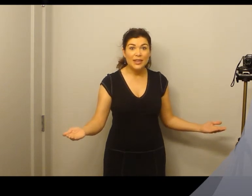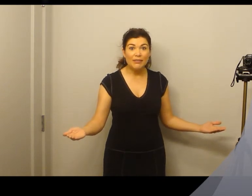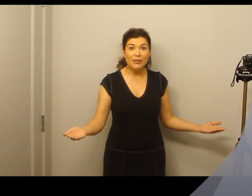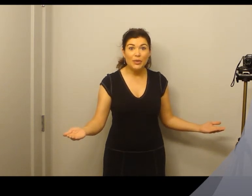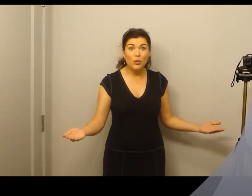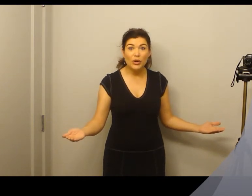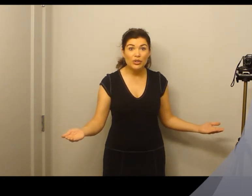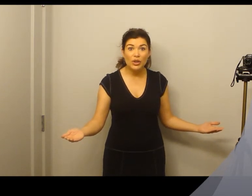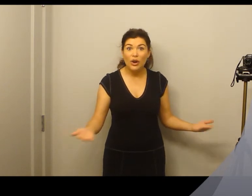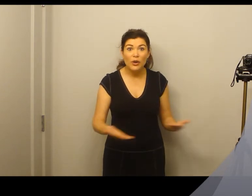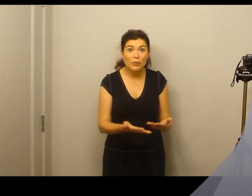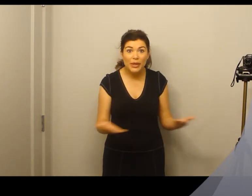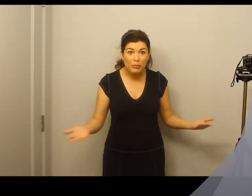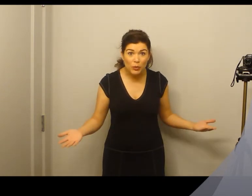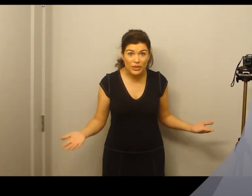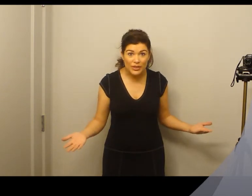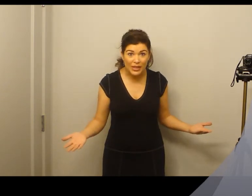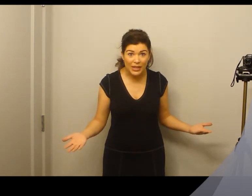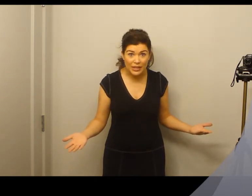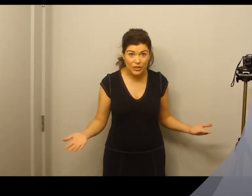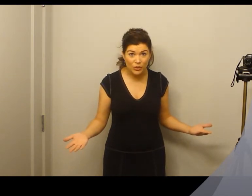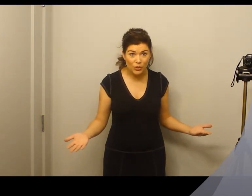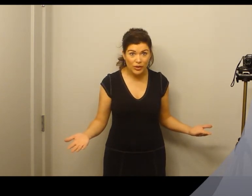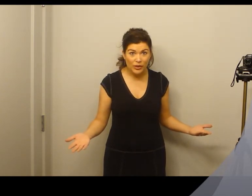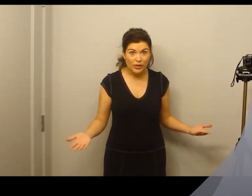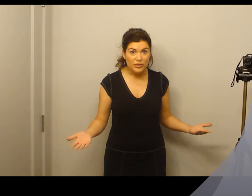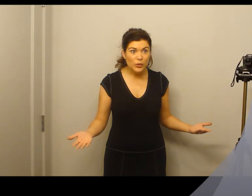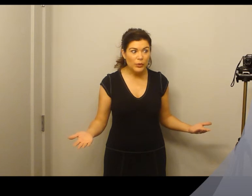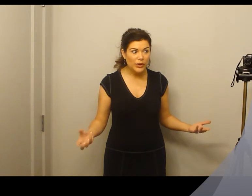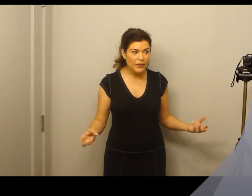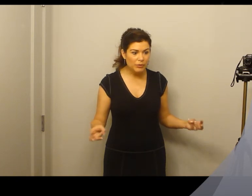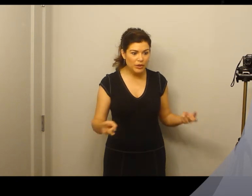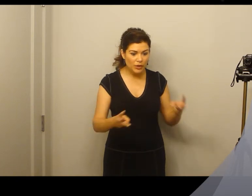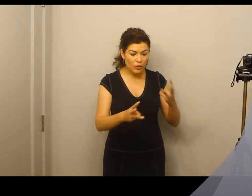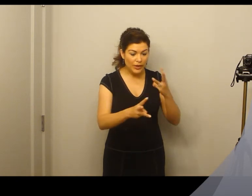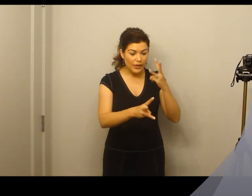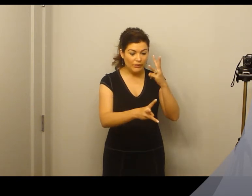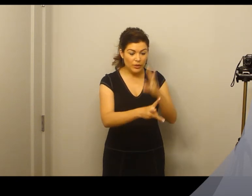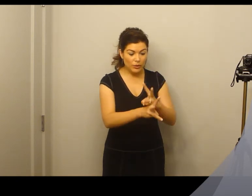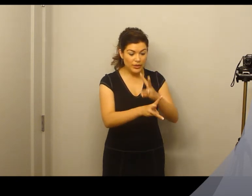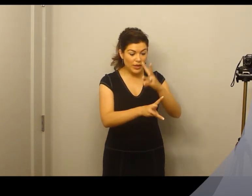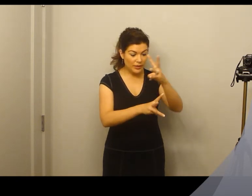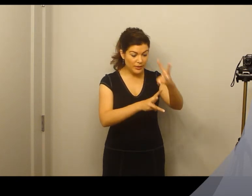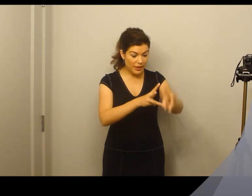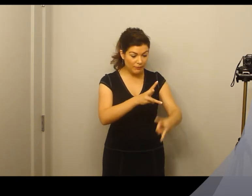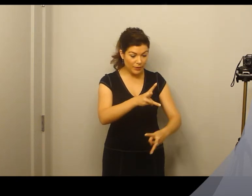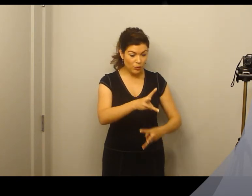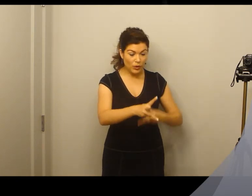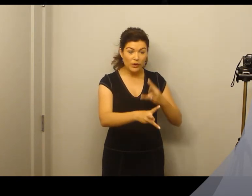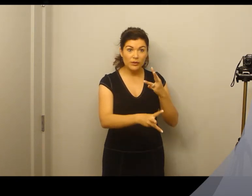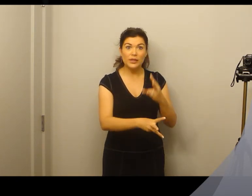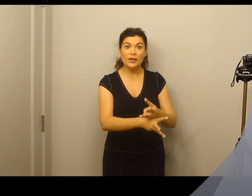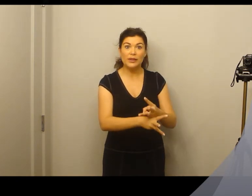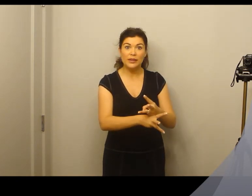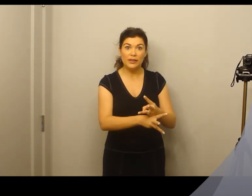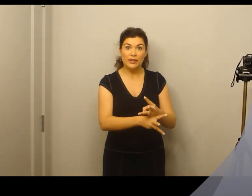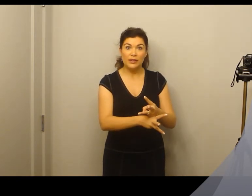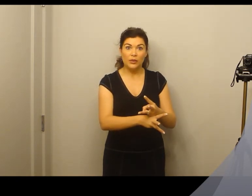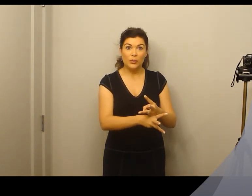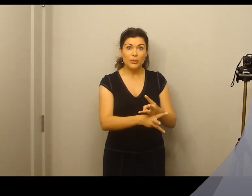Savior of the world to all the people we're singing it to. So we want them to know, even though we're saying the sign for a world, we want